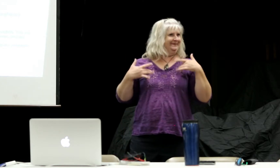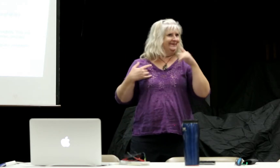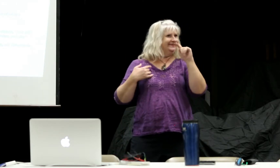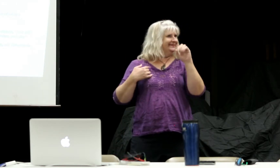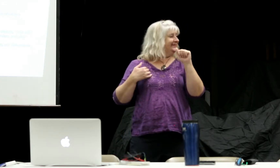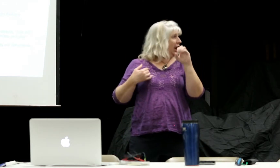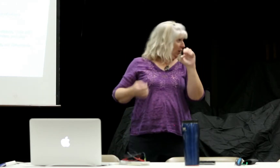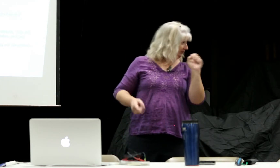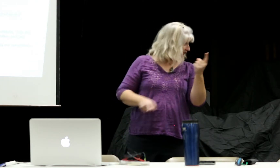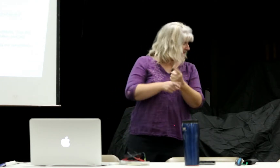tacos,